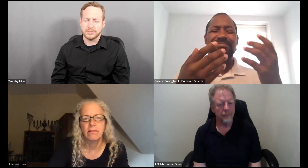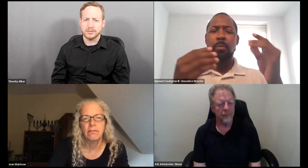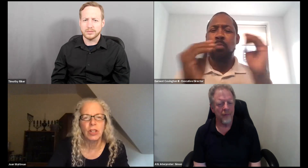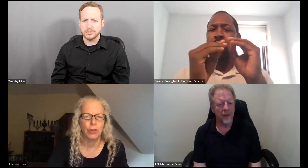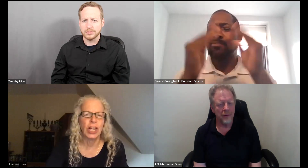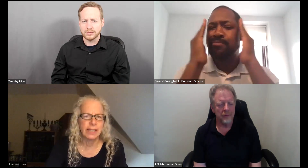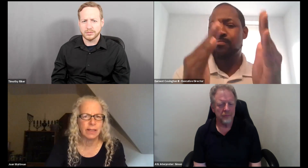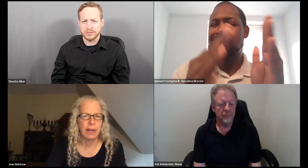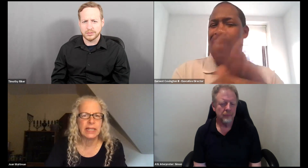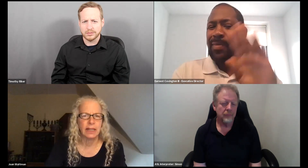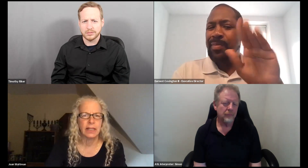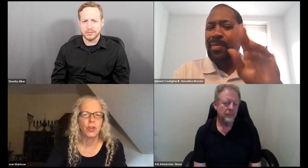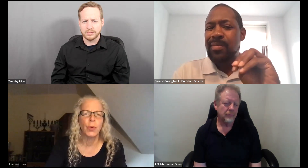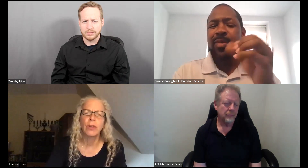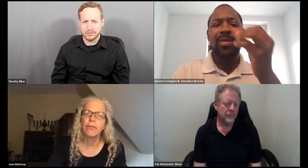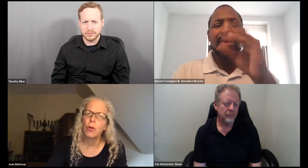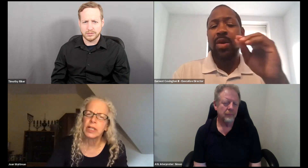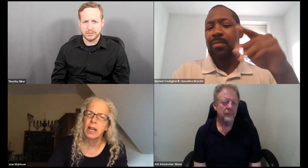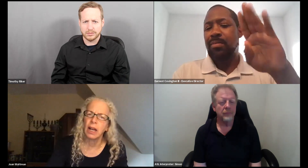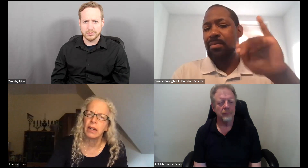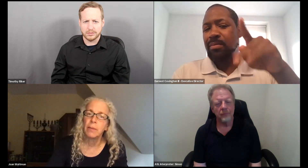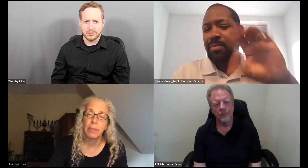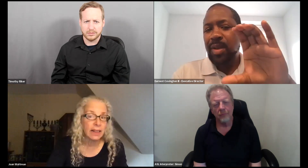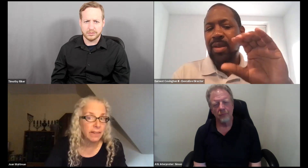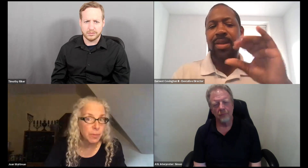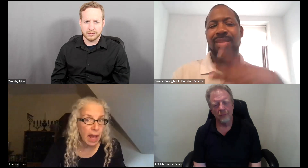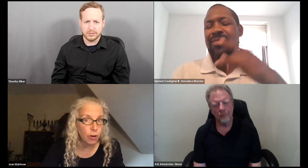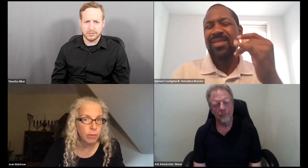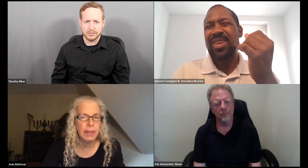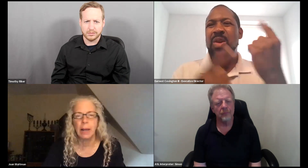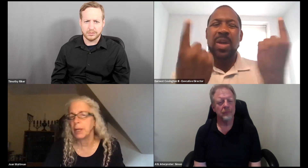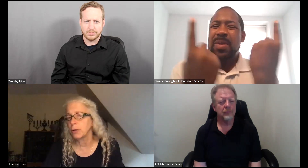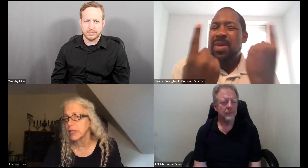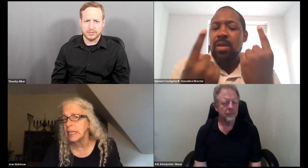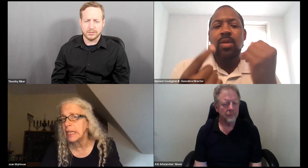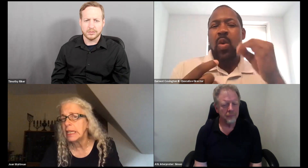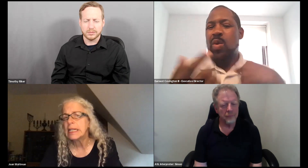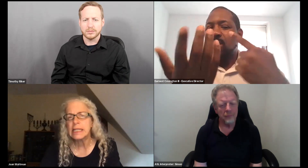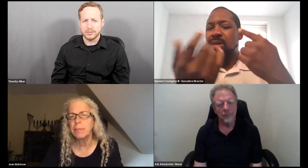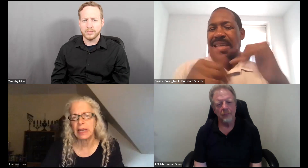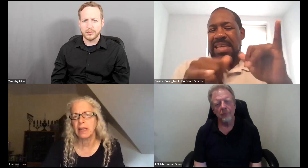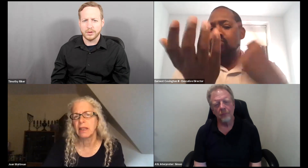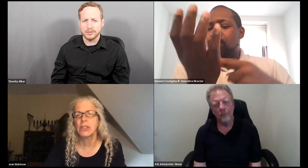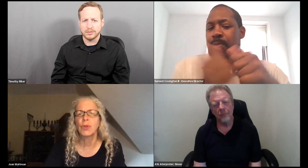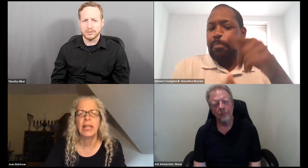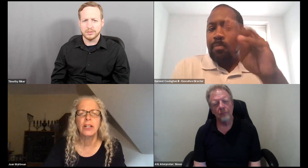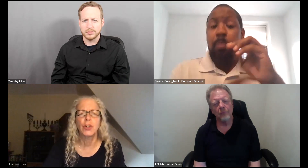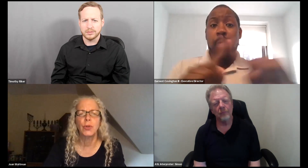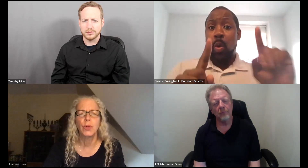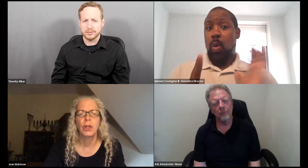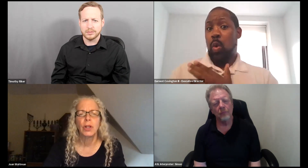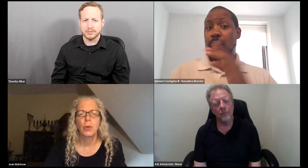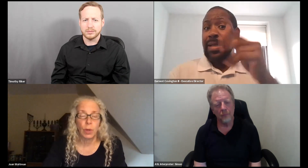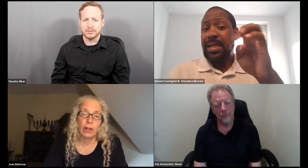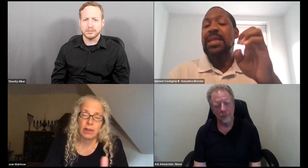and justice, basically. So we could focus on Black Lives Matter, BIPOC, something that's related